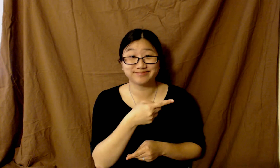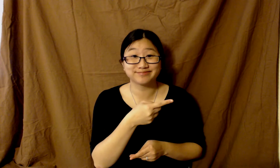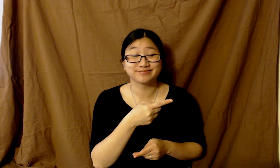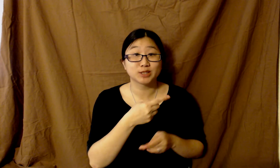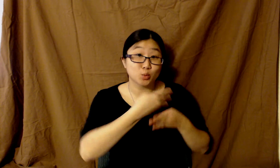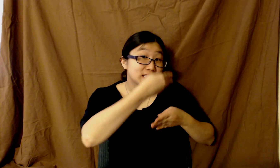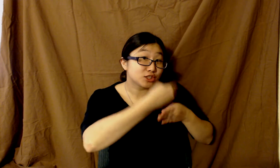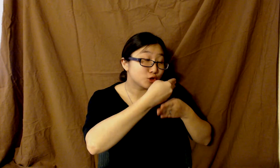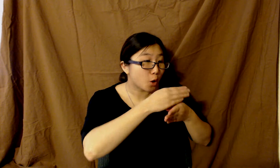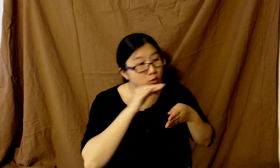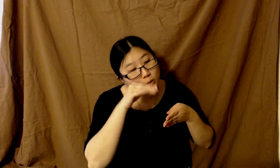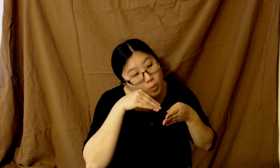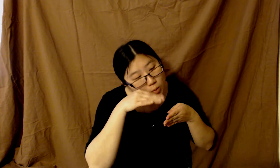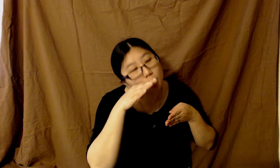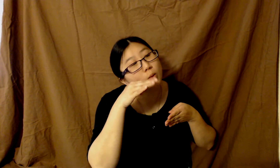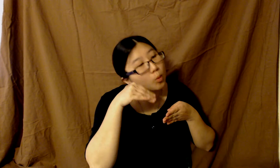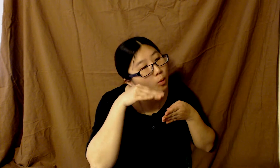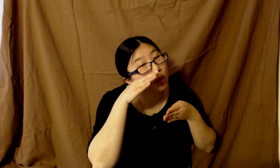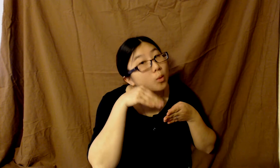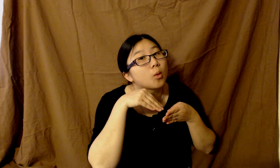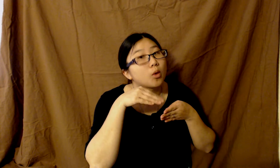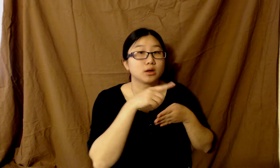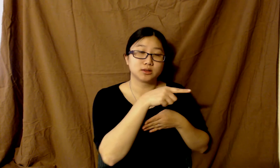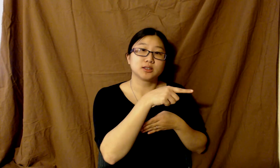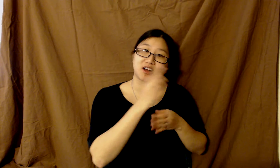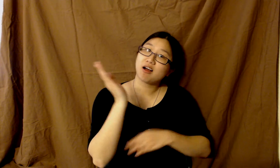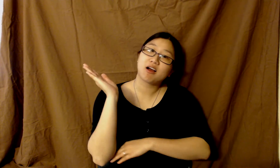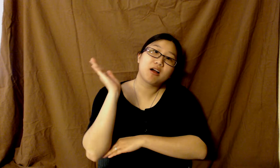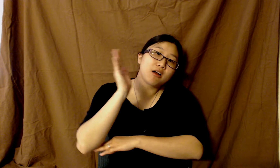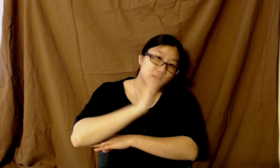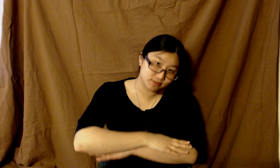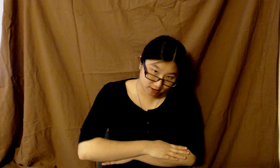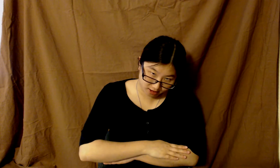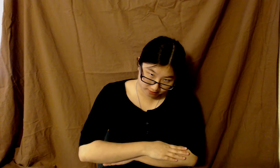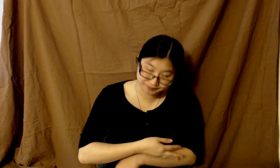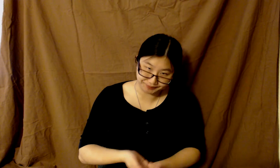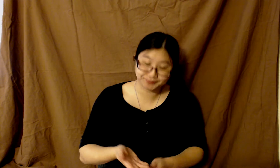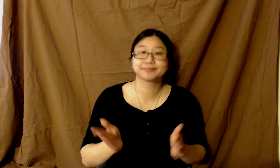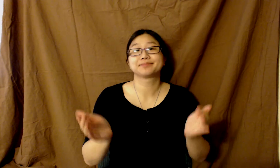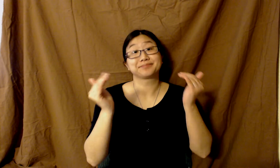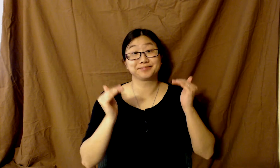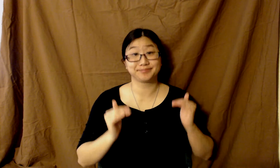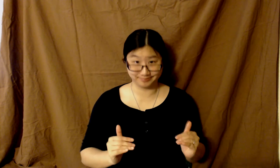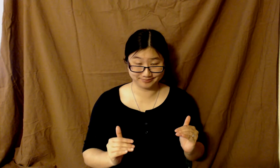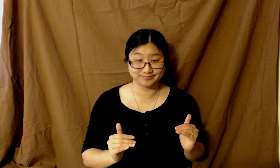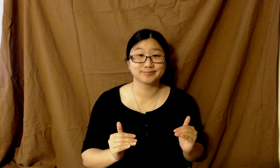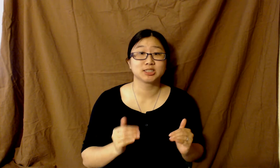a stereotypic behavior. This is a sun bear at the Oakland Zoo named Ting Ting. And if you just sort of happen upon the scene, you might think that Ting Ting is just